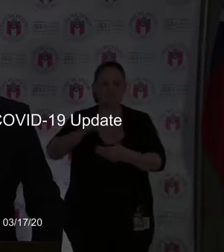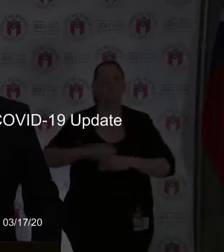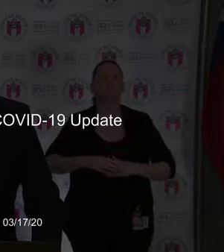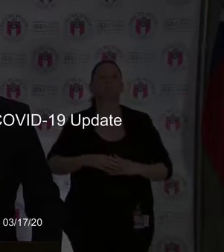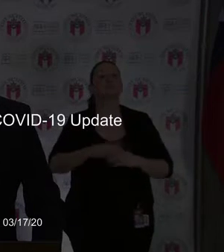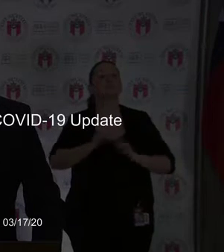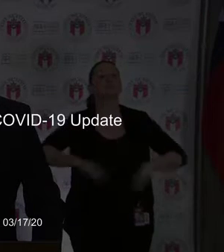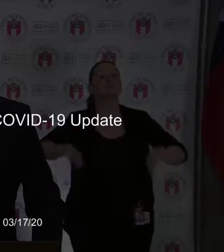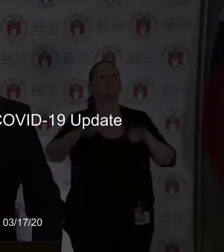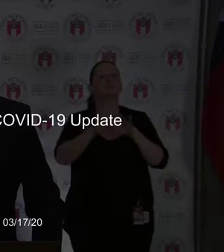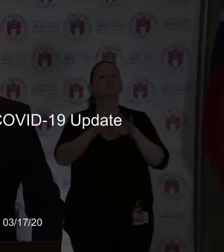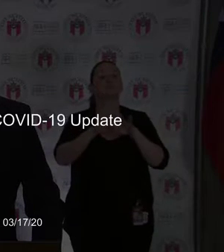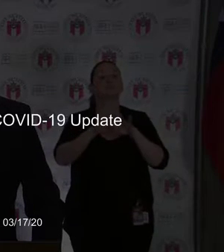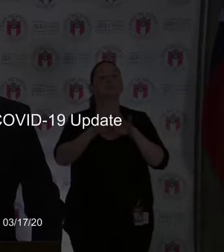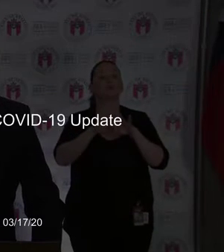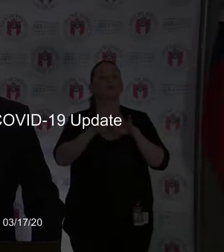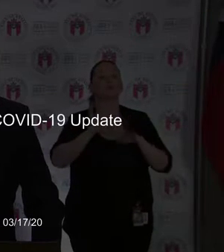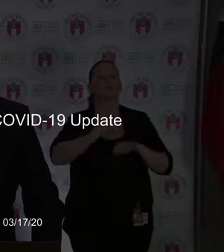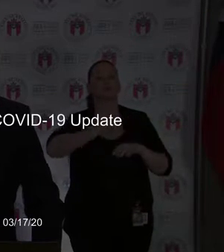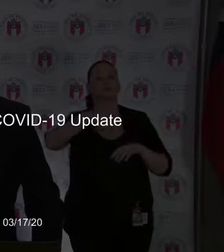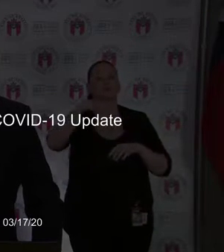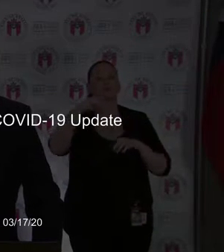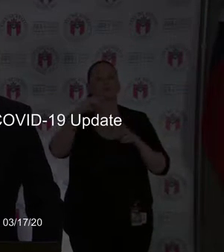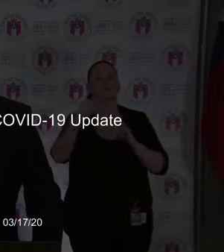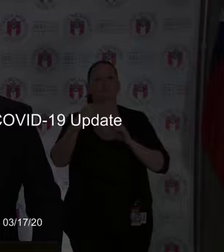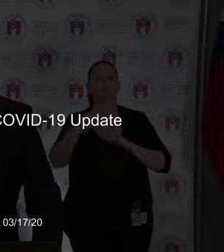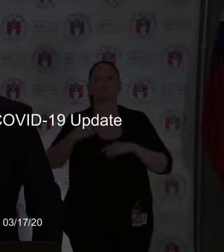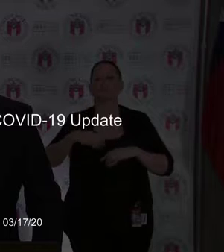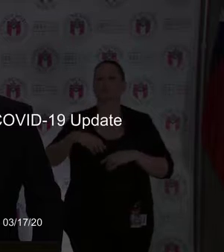Those grads from West Texas, hippie.